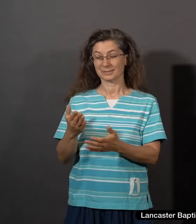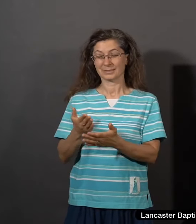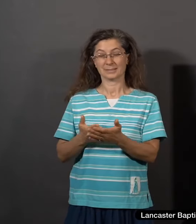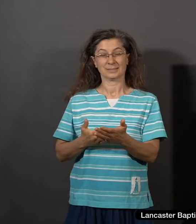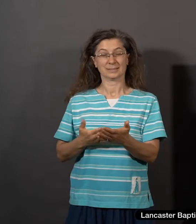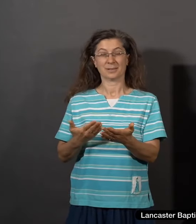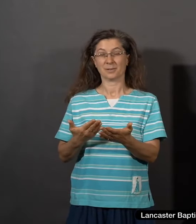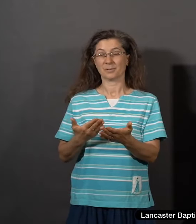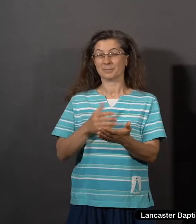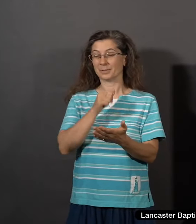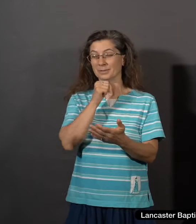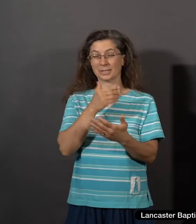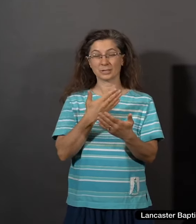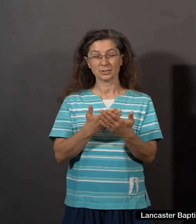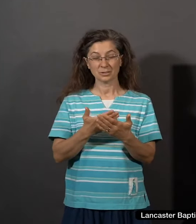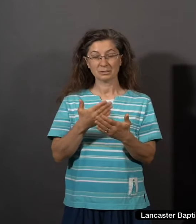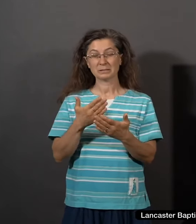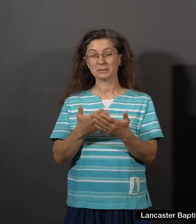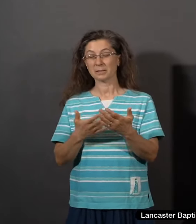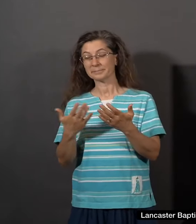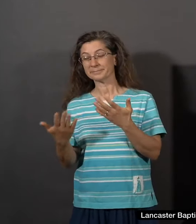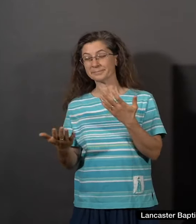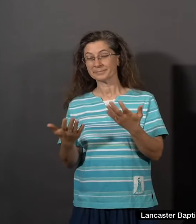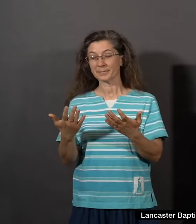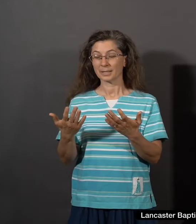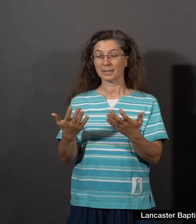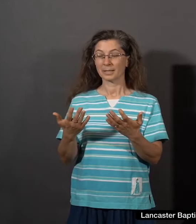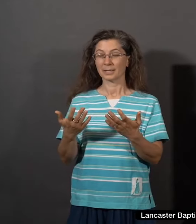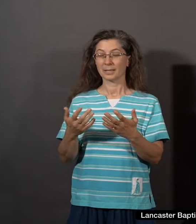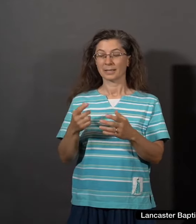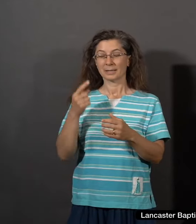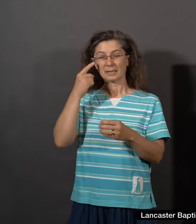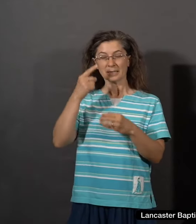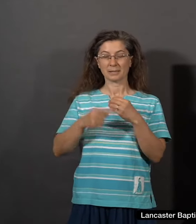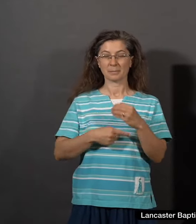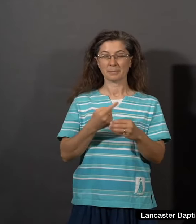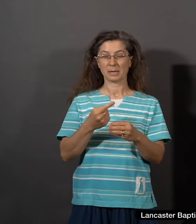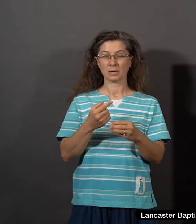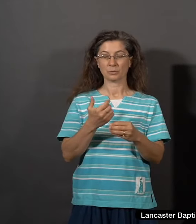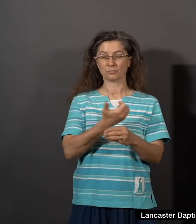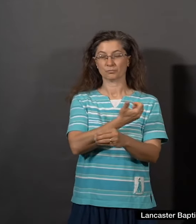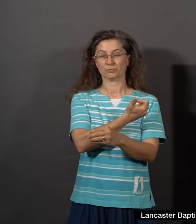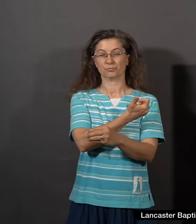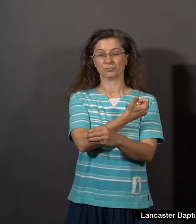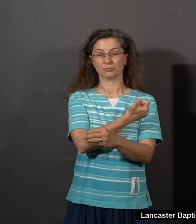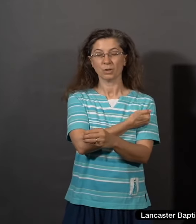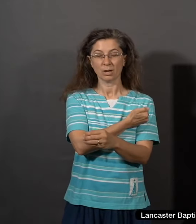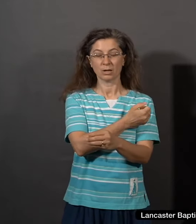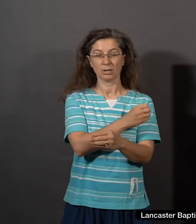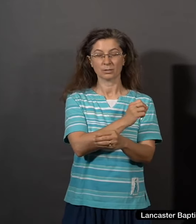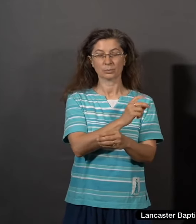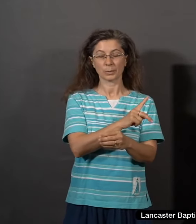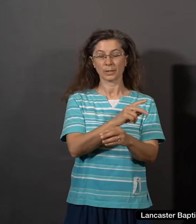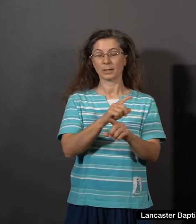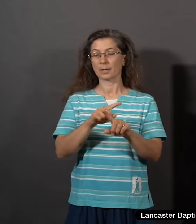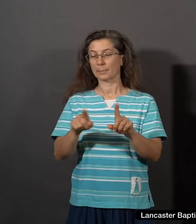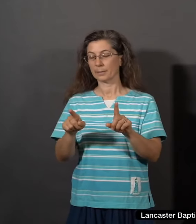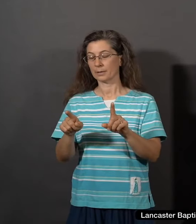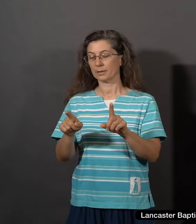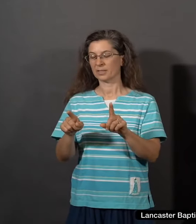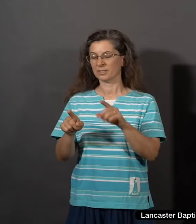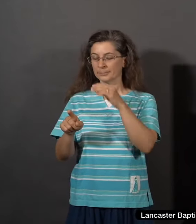filling up many times marijuana dispensaries or shopping centers but maybe not allowing